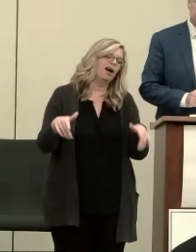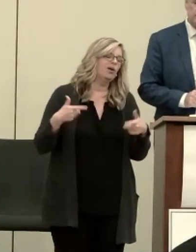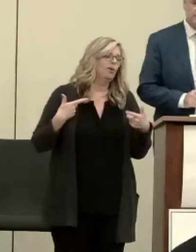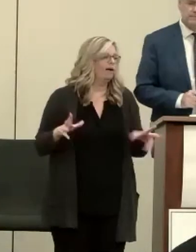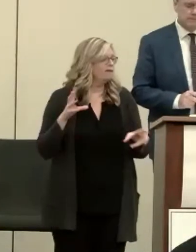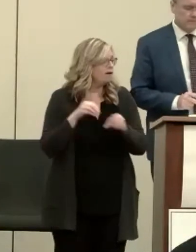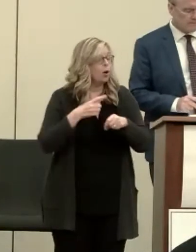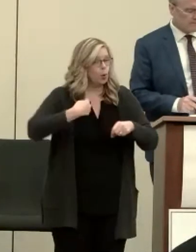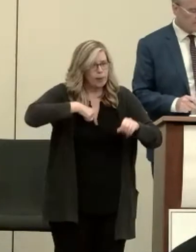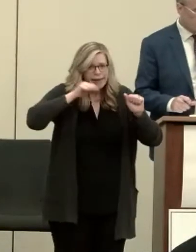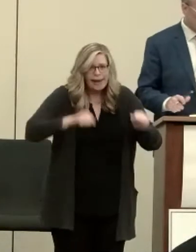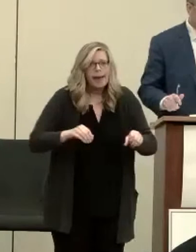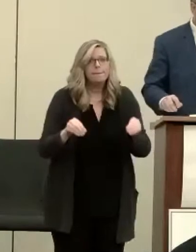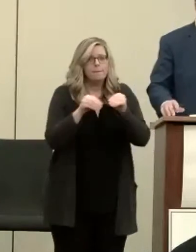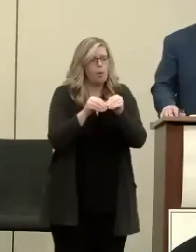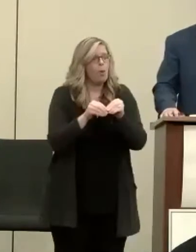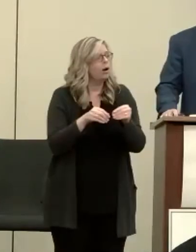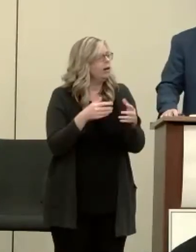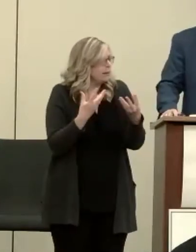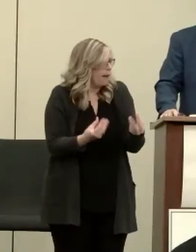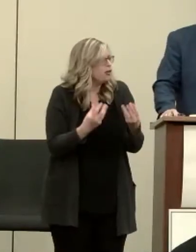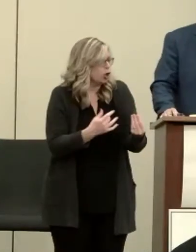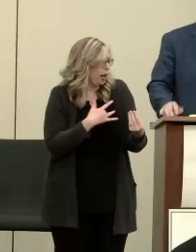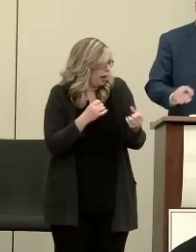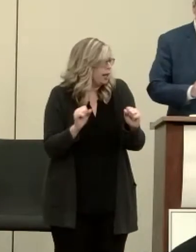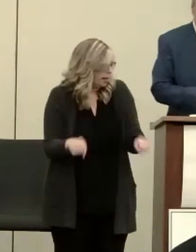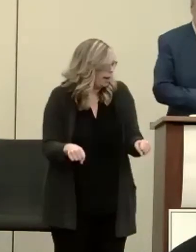more compassionate. Thank you so much.